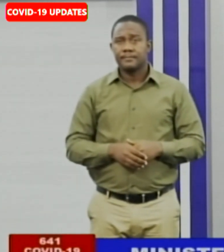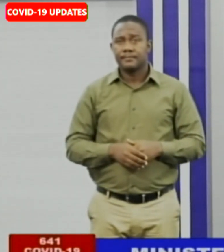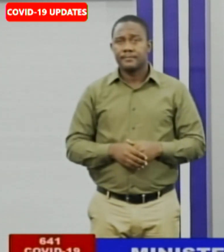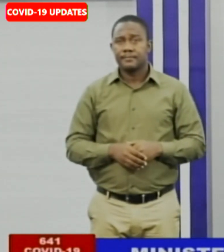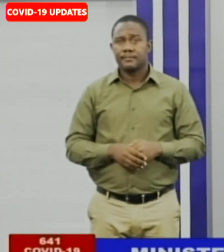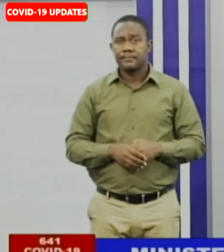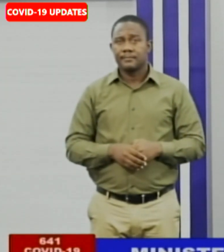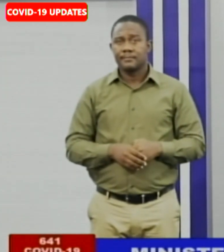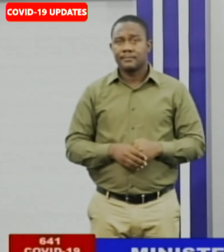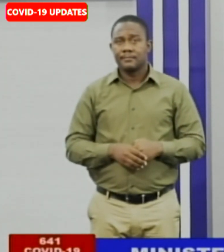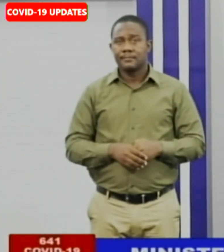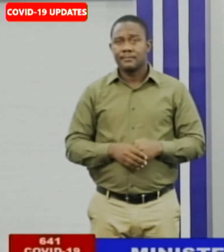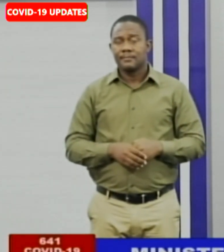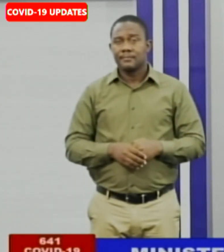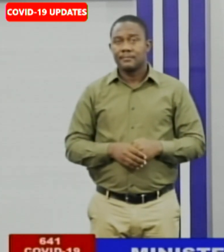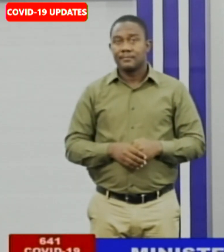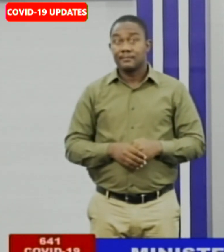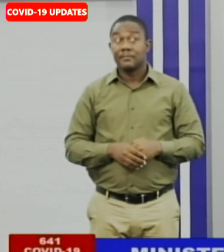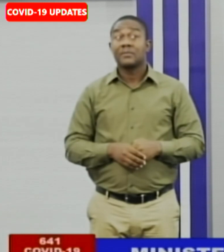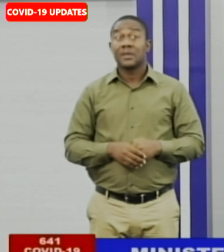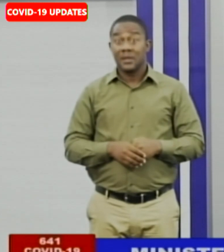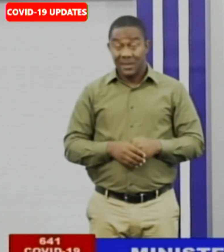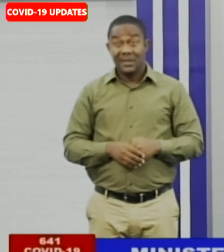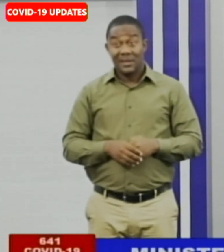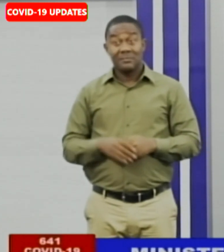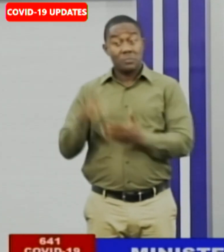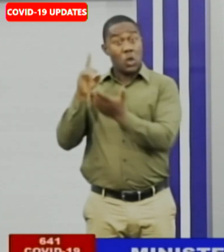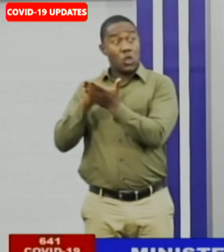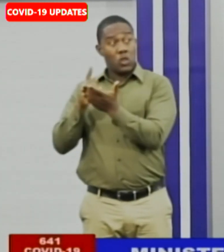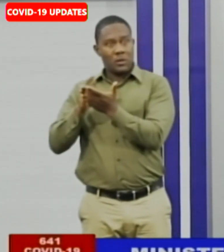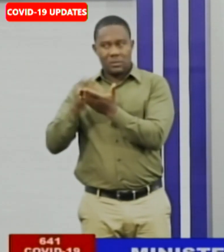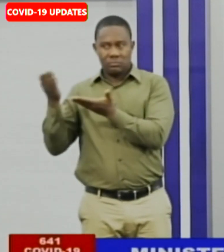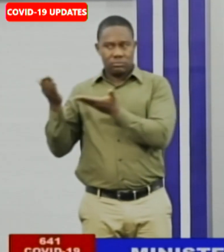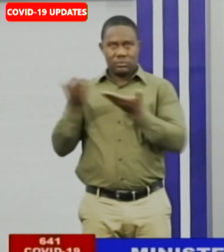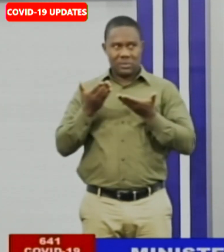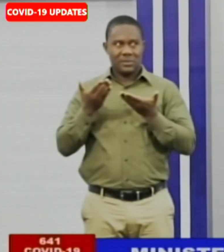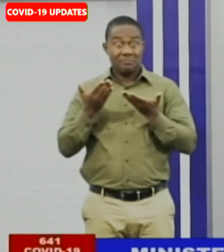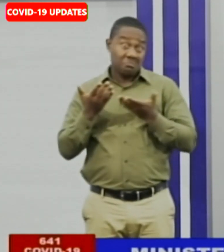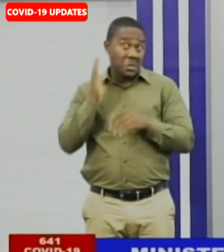Hi. Let me use the one that the doctors gave me. So,